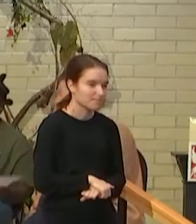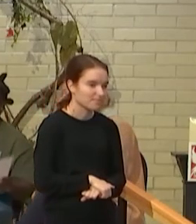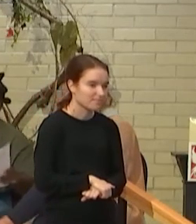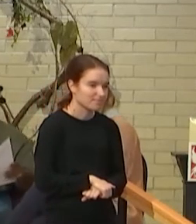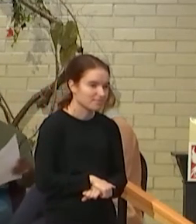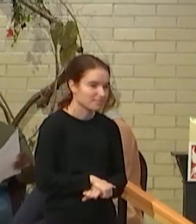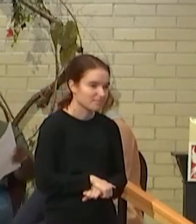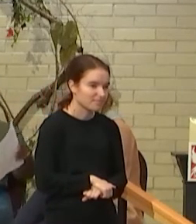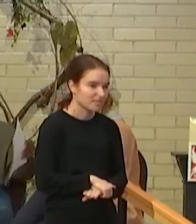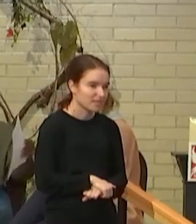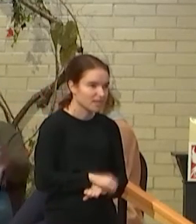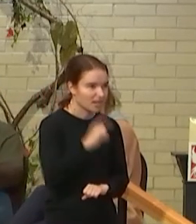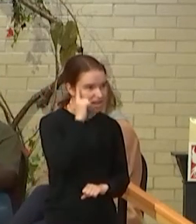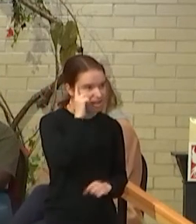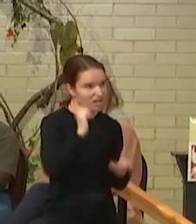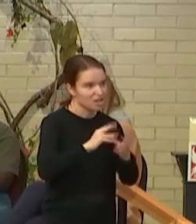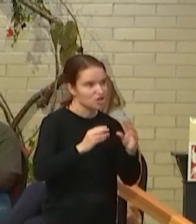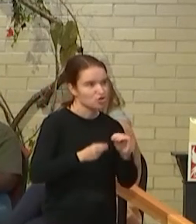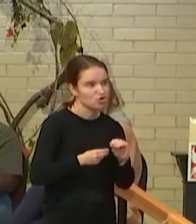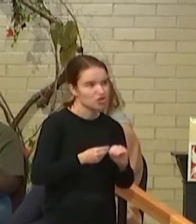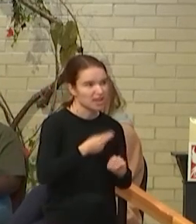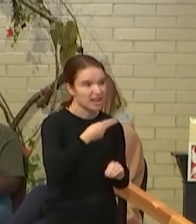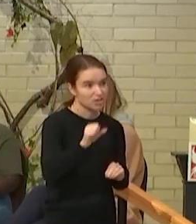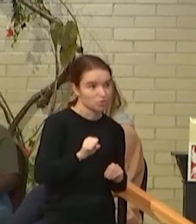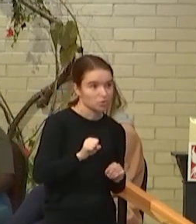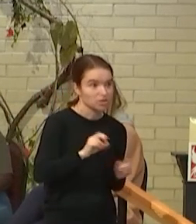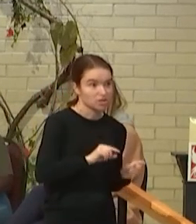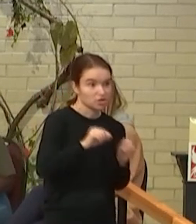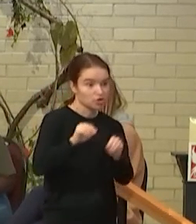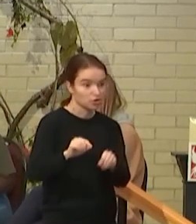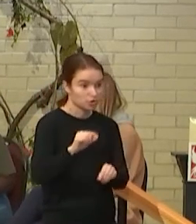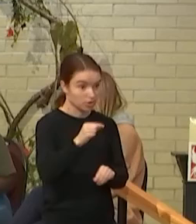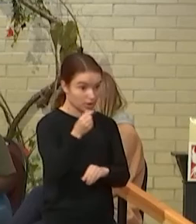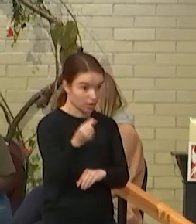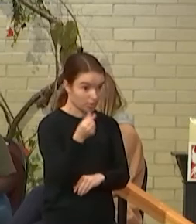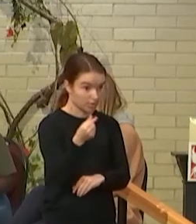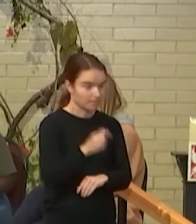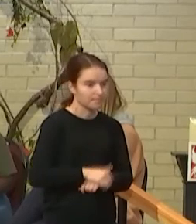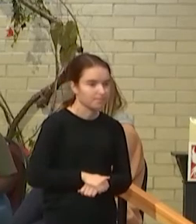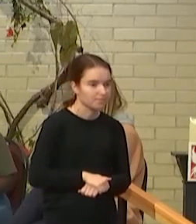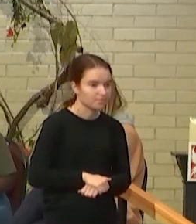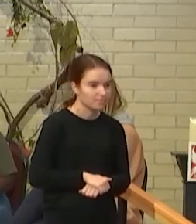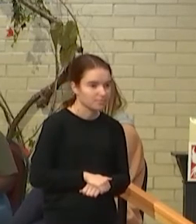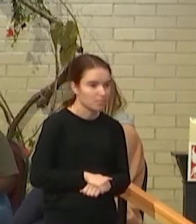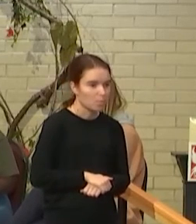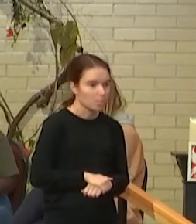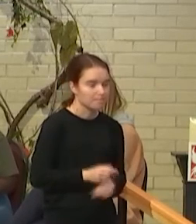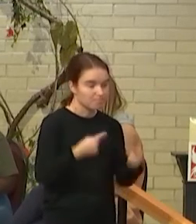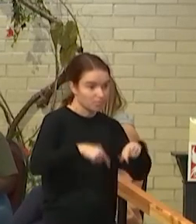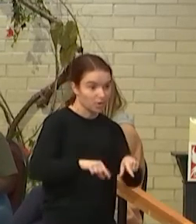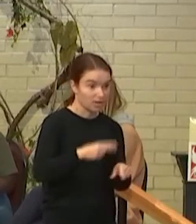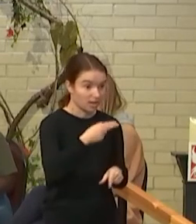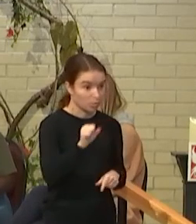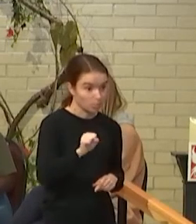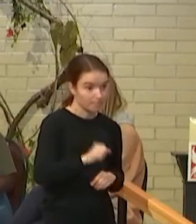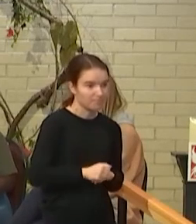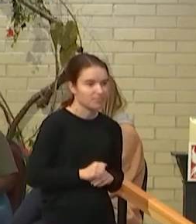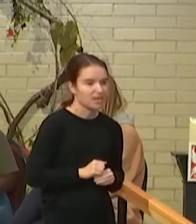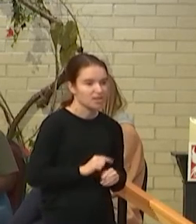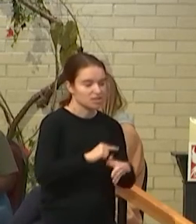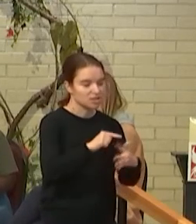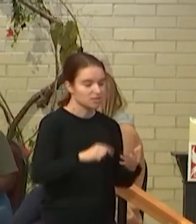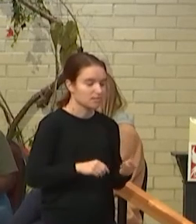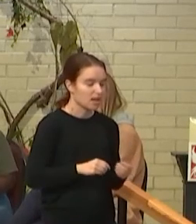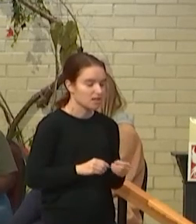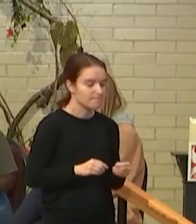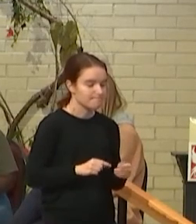I think my story is like from high school and then to Goshen. So like during my high school, taking like algebra, geometry,